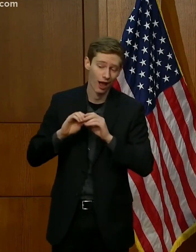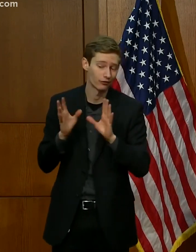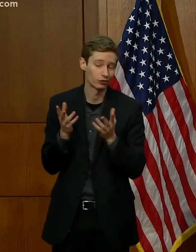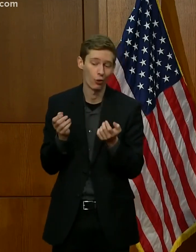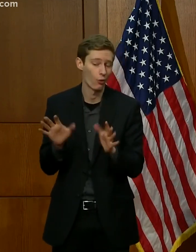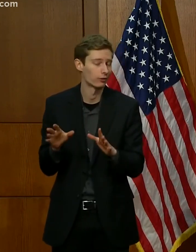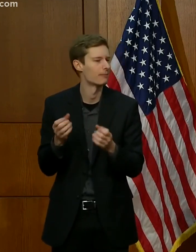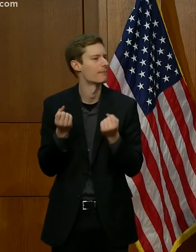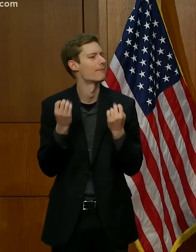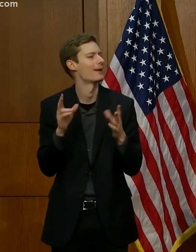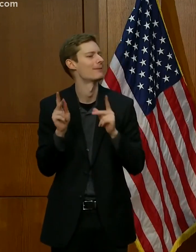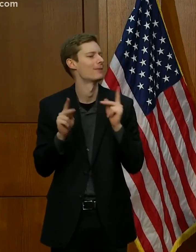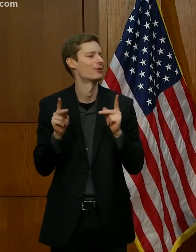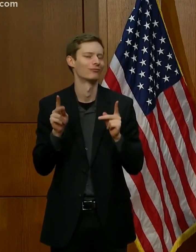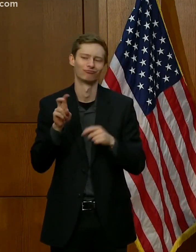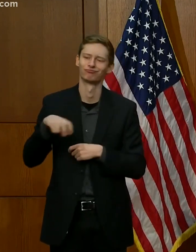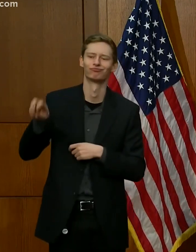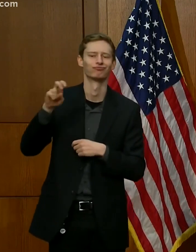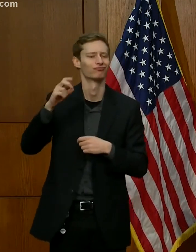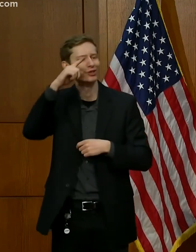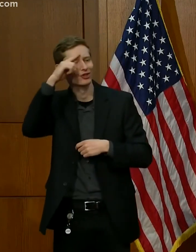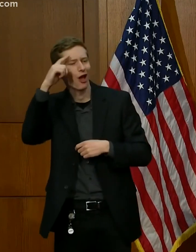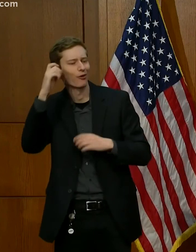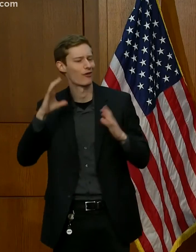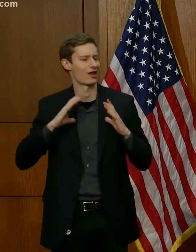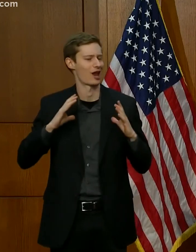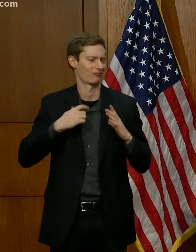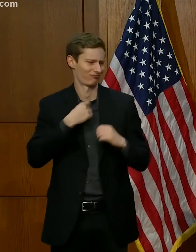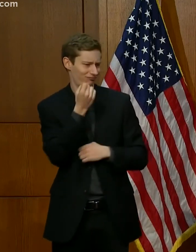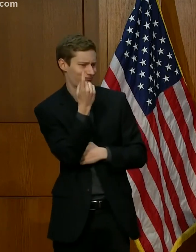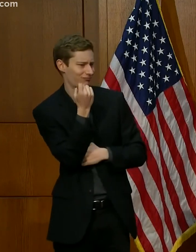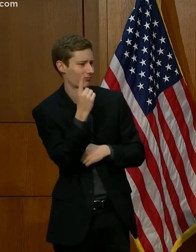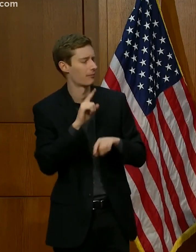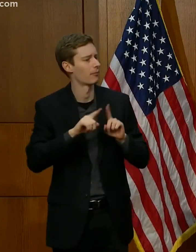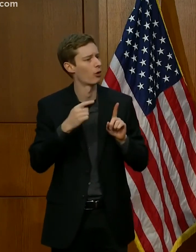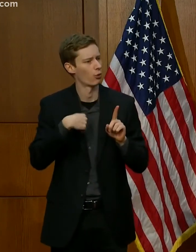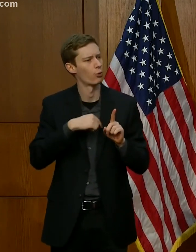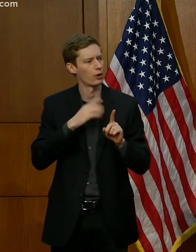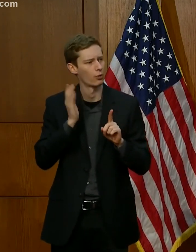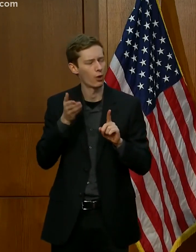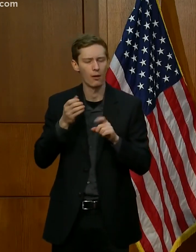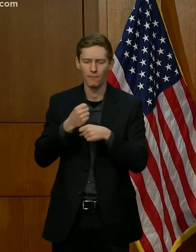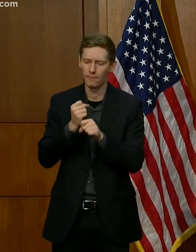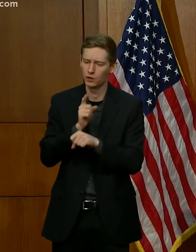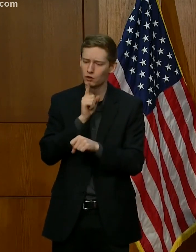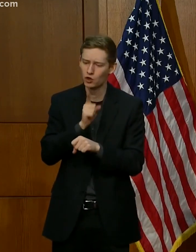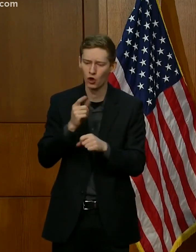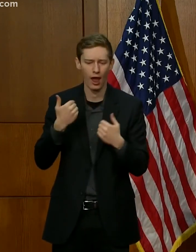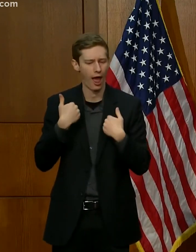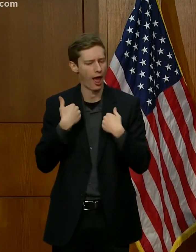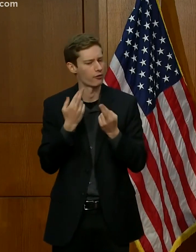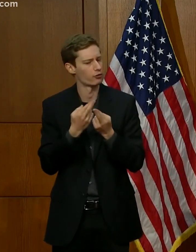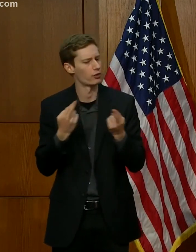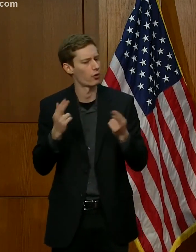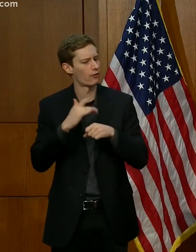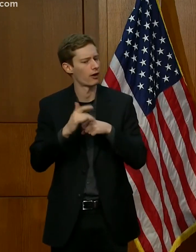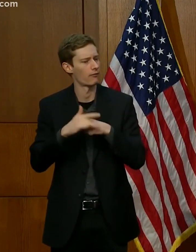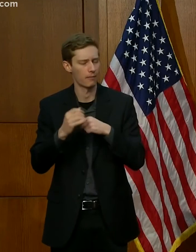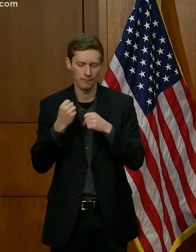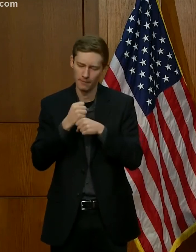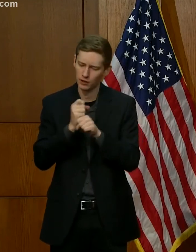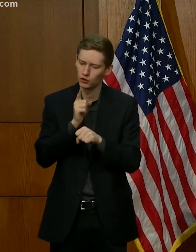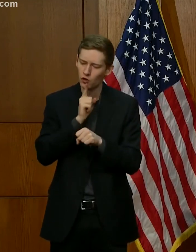summer vacation. I get it, but we're going to work through that and make sure that we have the resources and the teachers there to get our